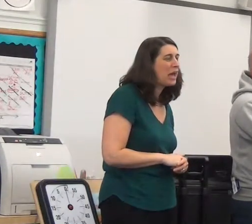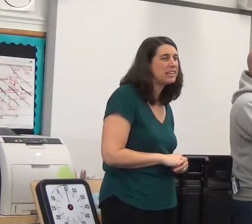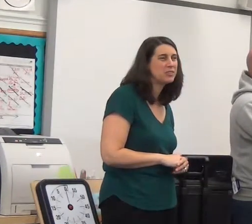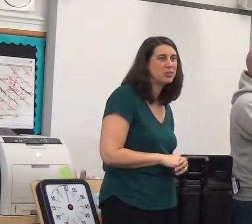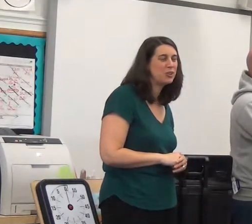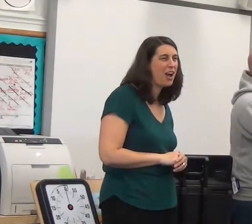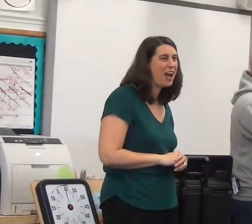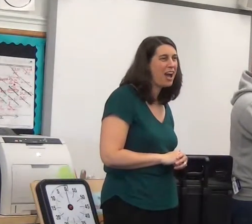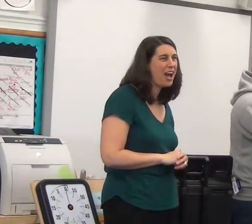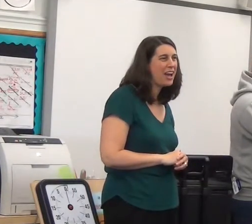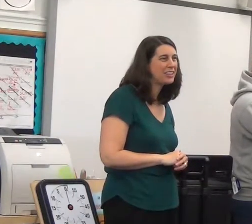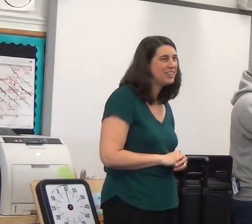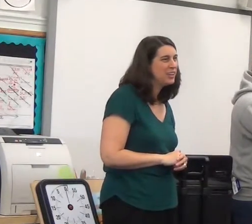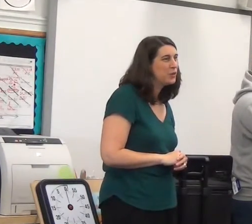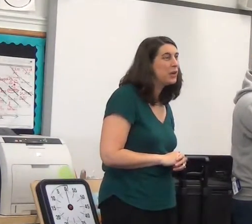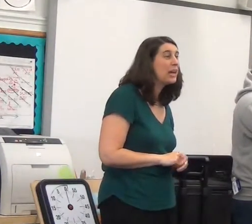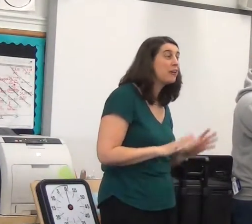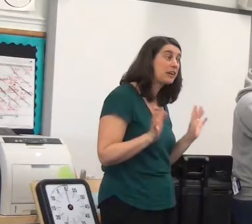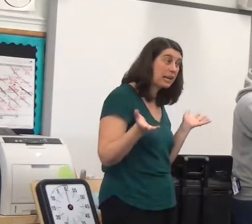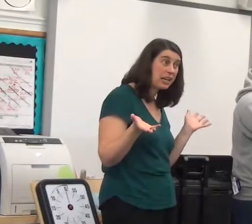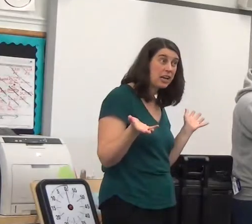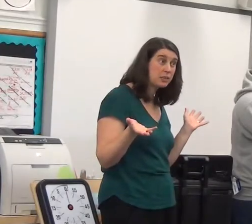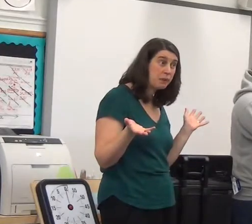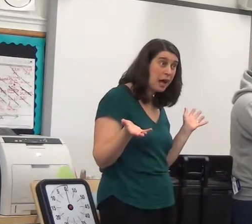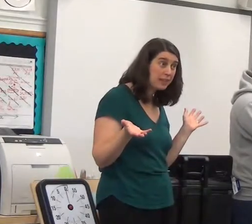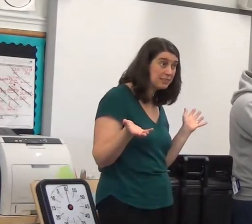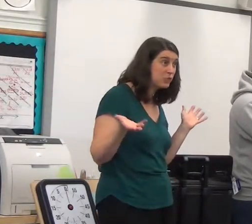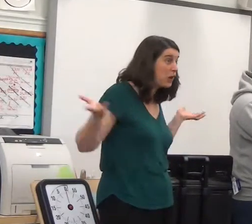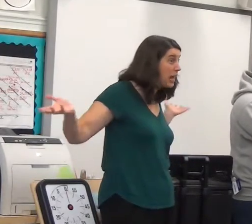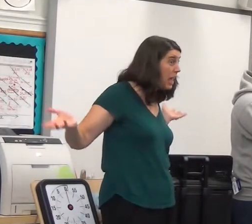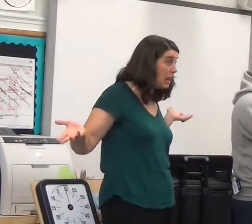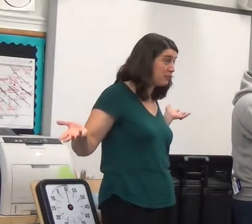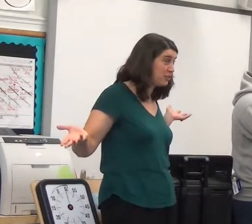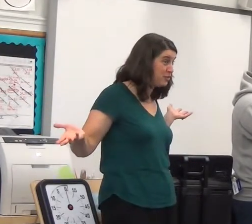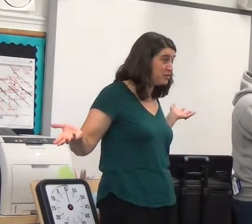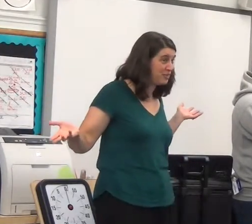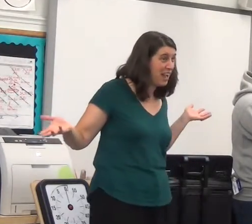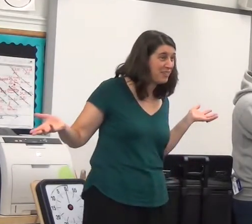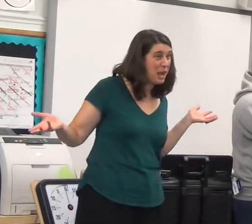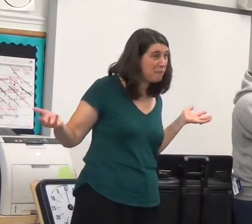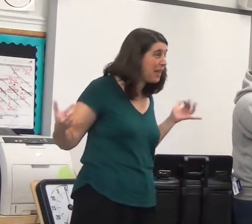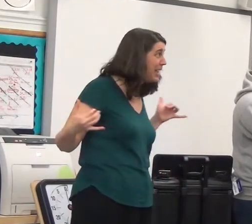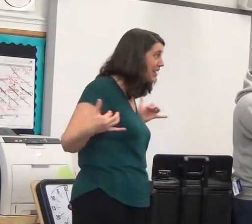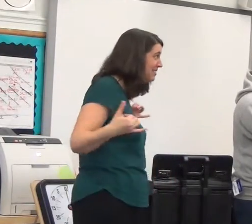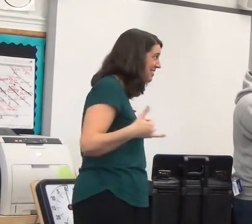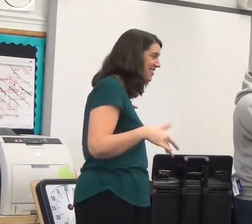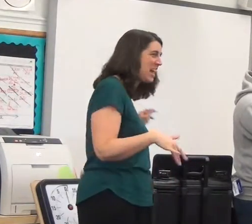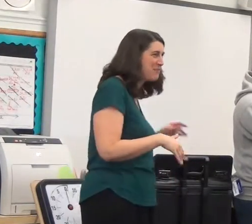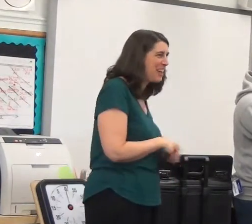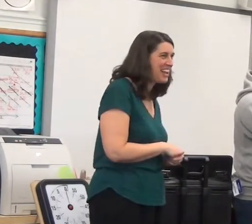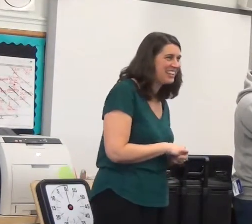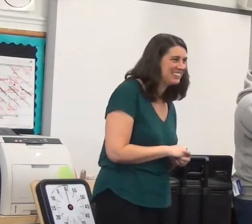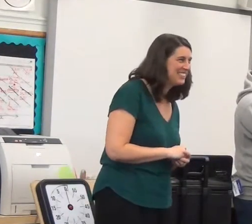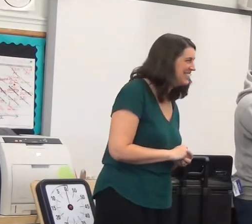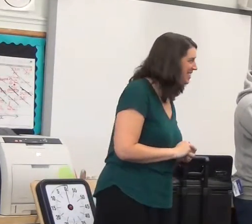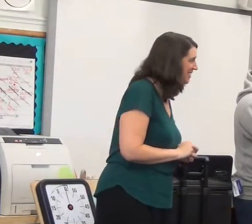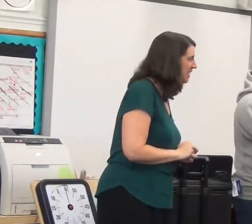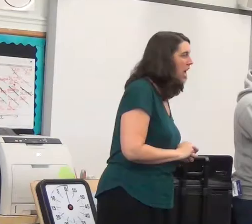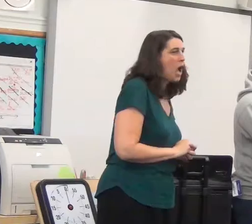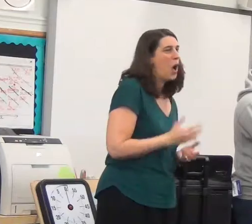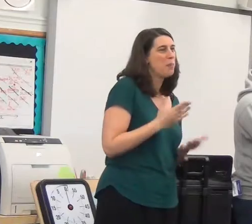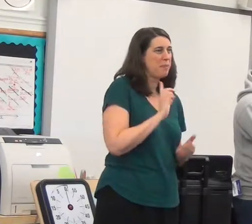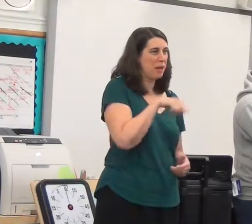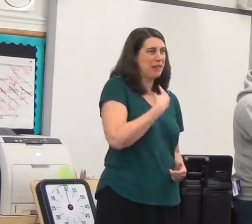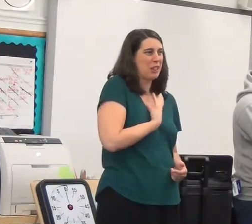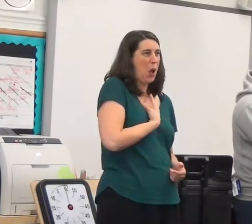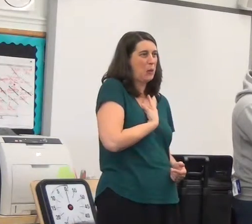2 hours is way too long. We have got to get on the bus. It's Friday afternoon. I might be here